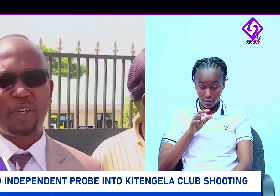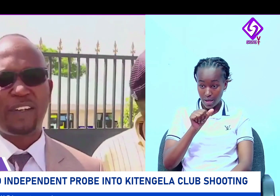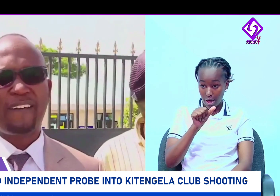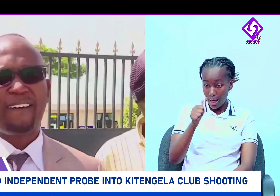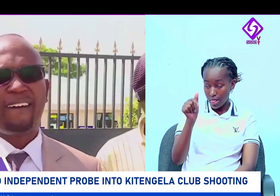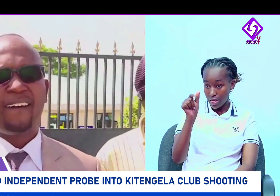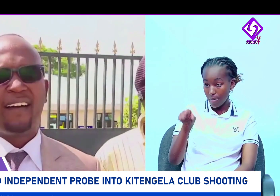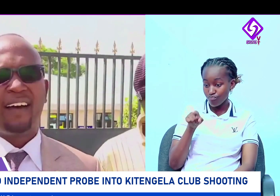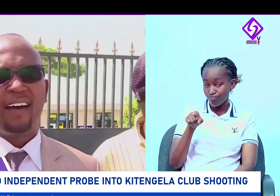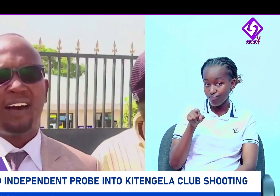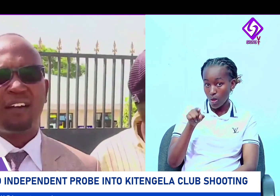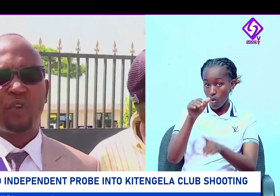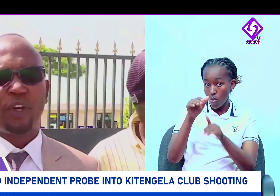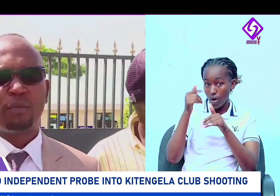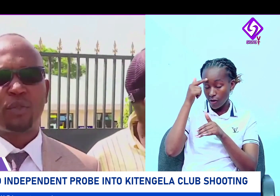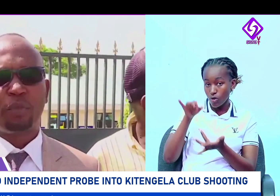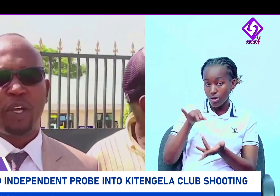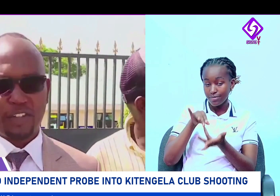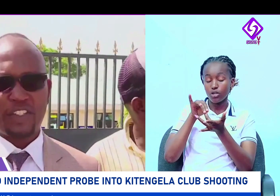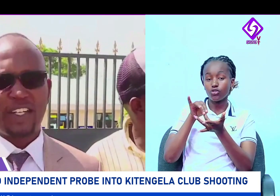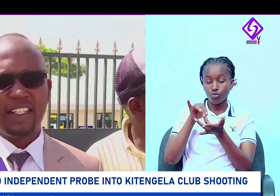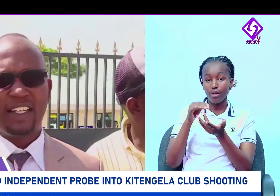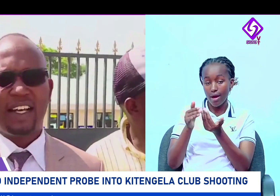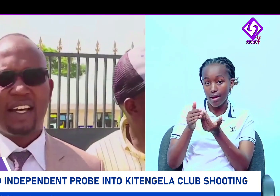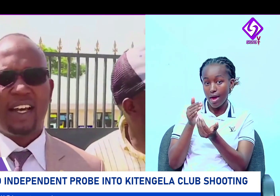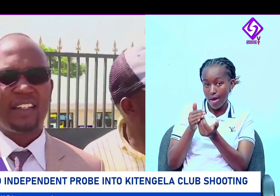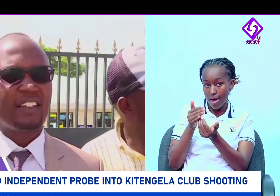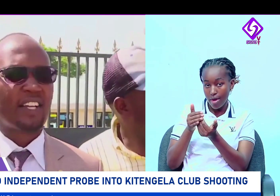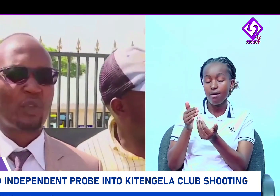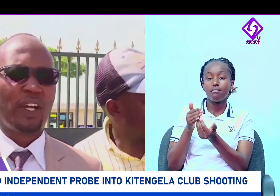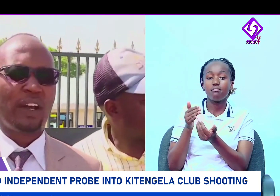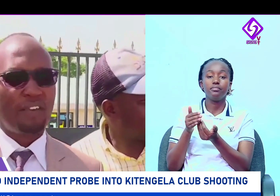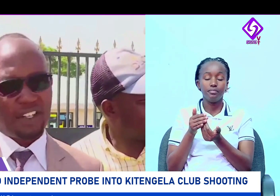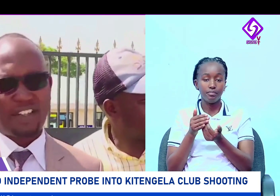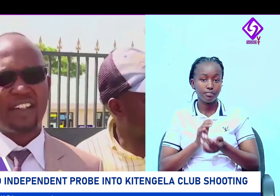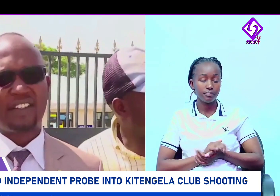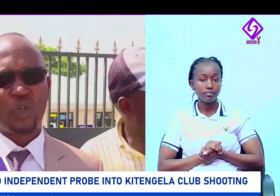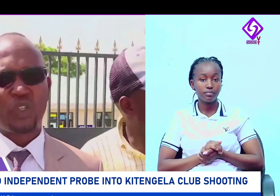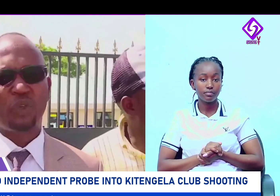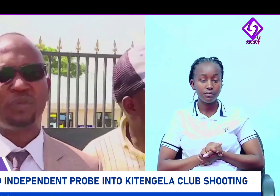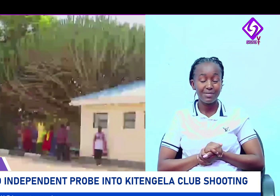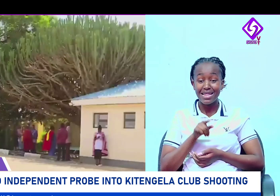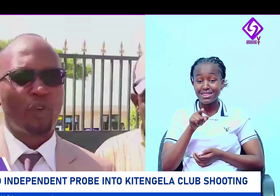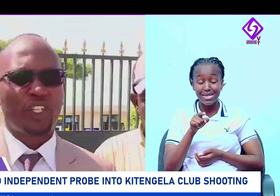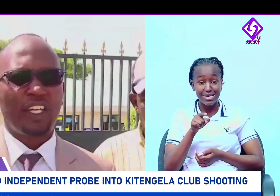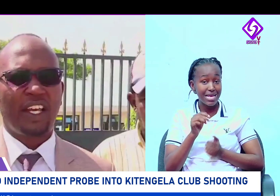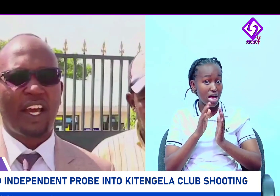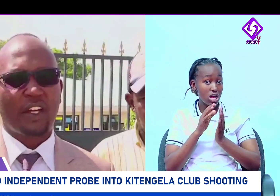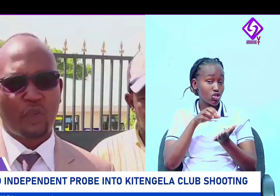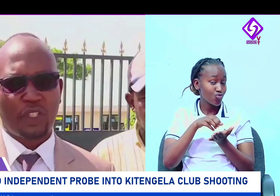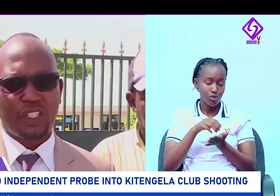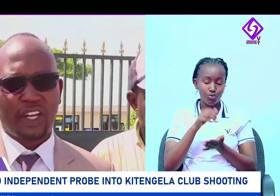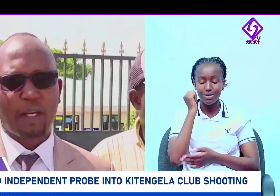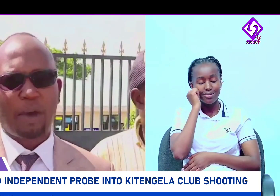treatment for him to be assisted. This is actually a very sad situation. I've not seen any action taken by